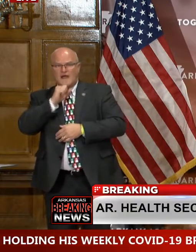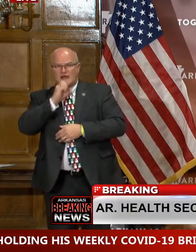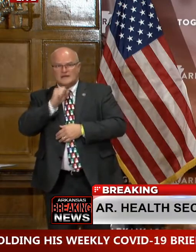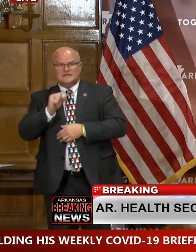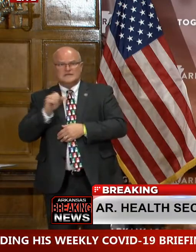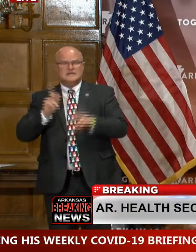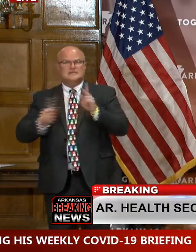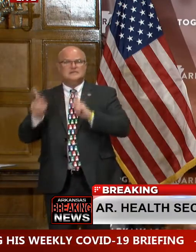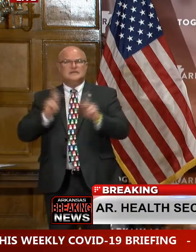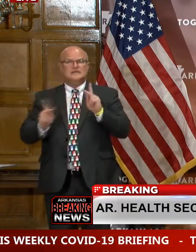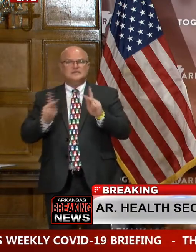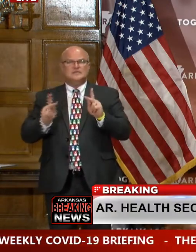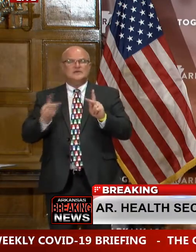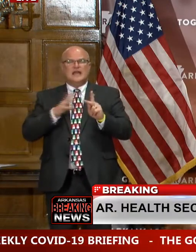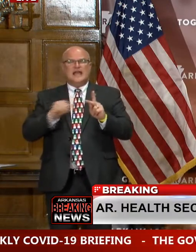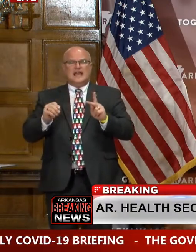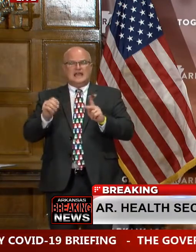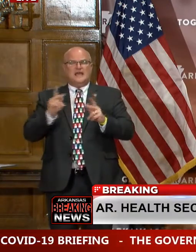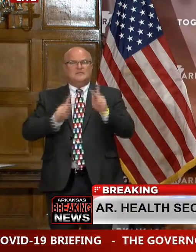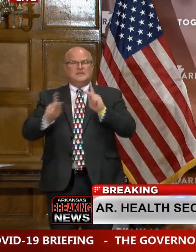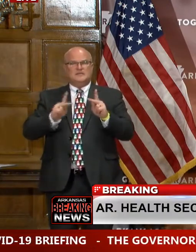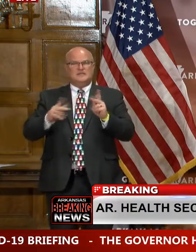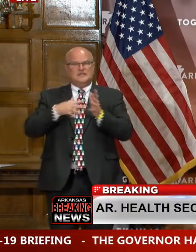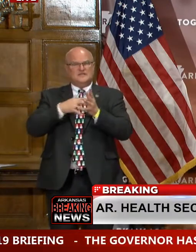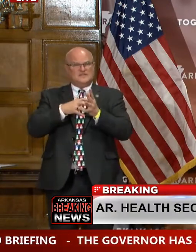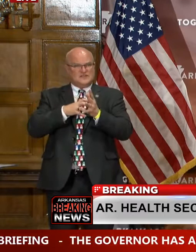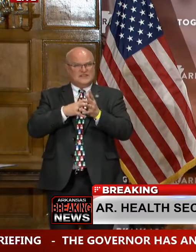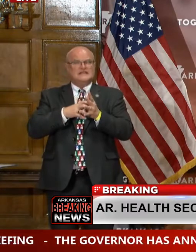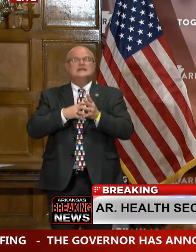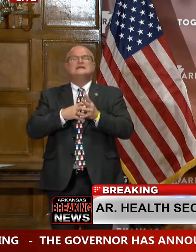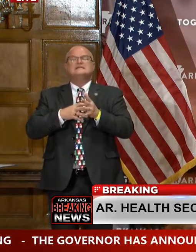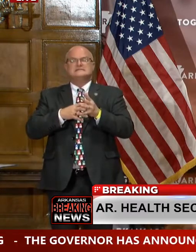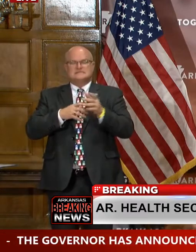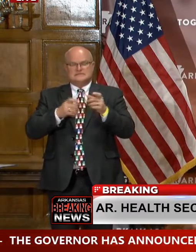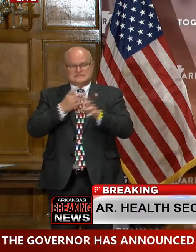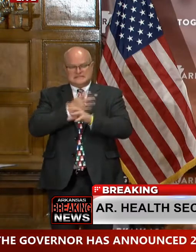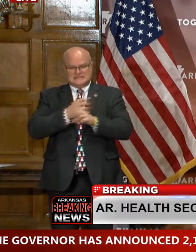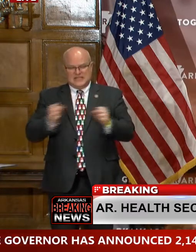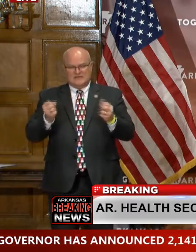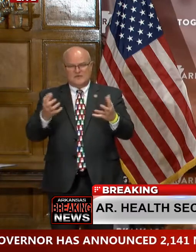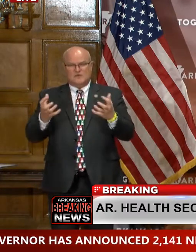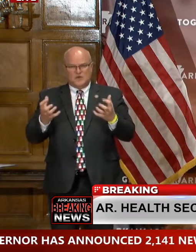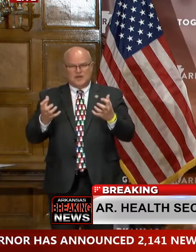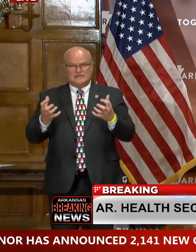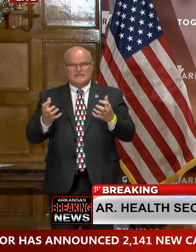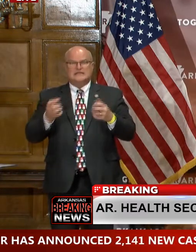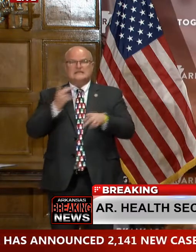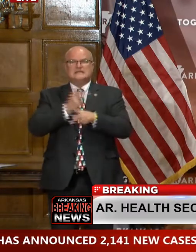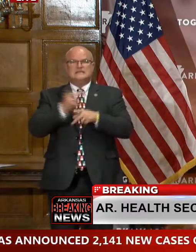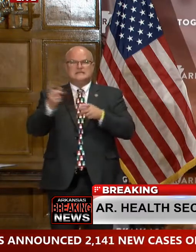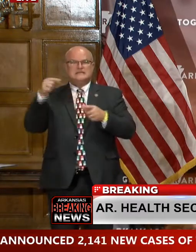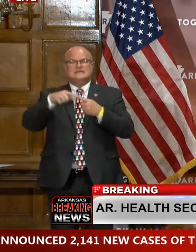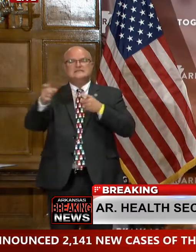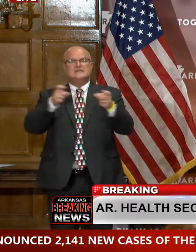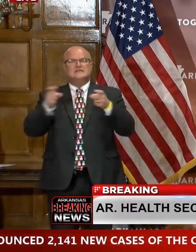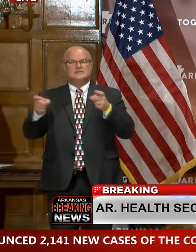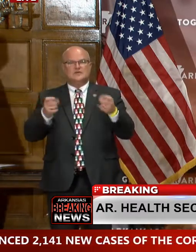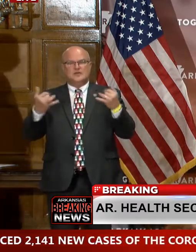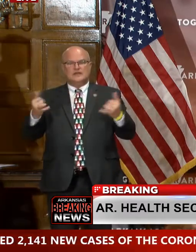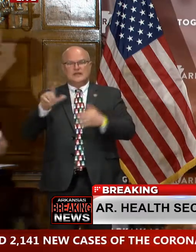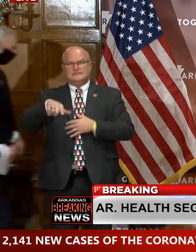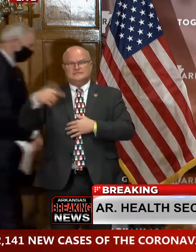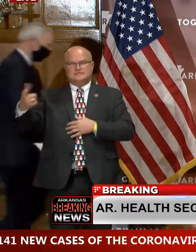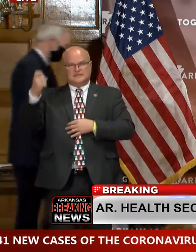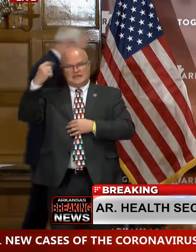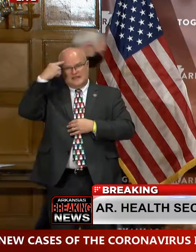frail, and our fragile safe, and we want to bring this under control. So I'll stop here and turn this back over to the